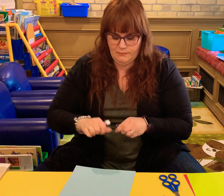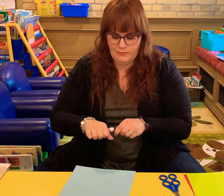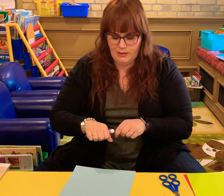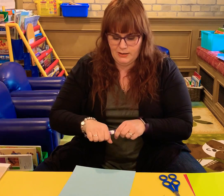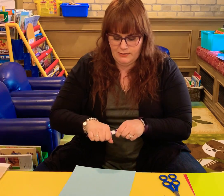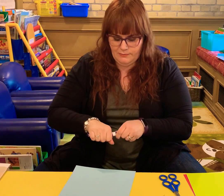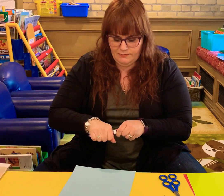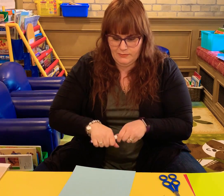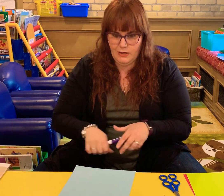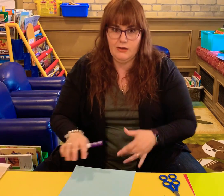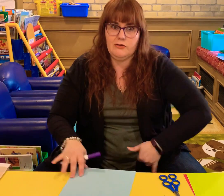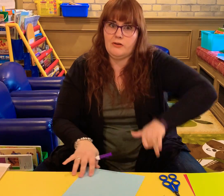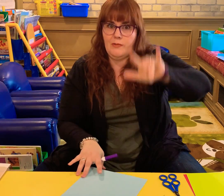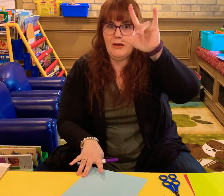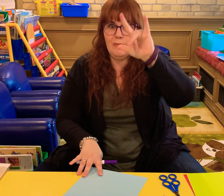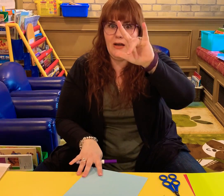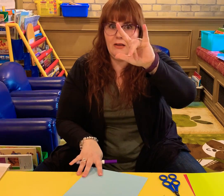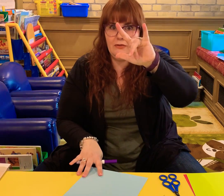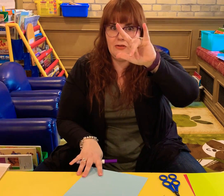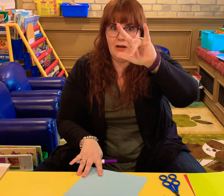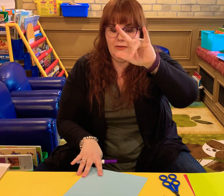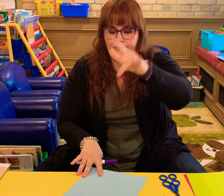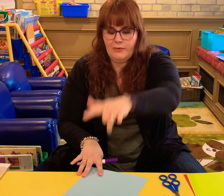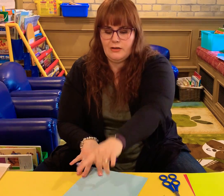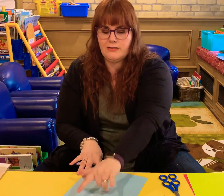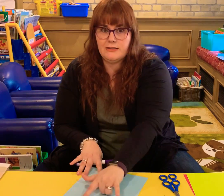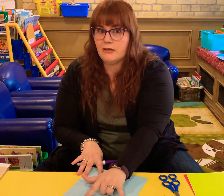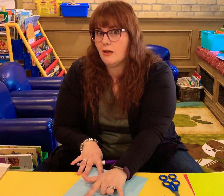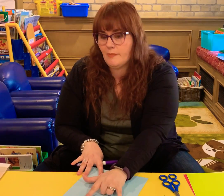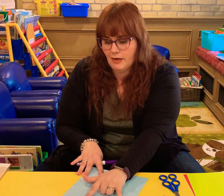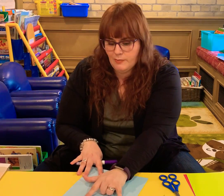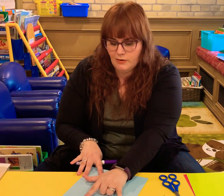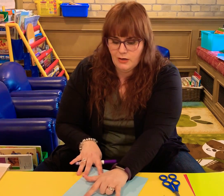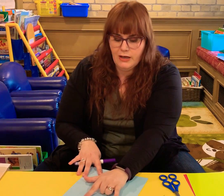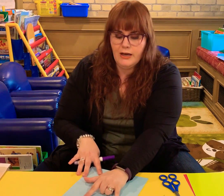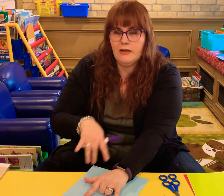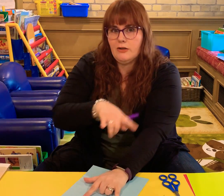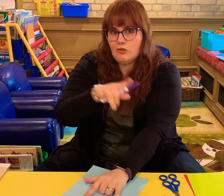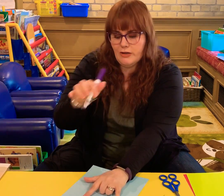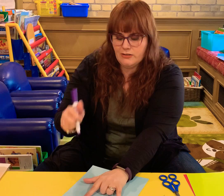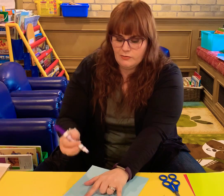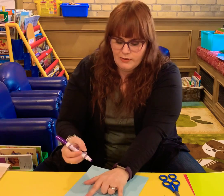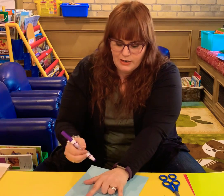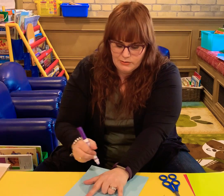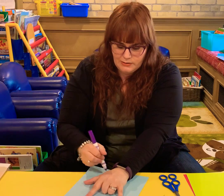Okay. So I'm to make my I love you sign. I'm to stick it on the paper and I'm going to trace around it.